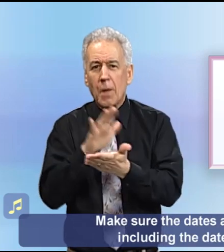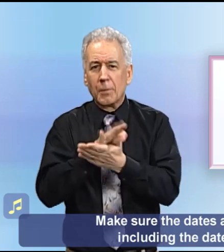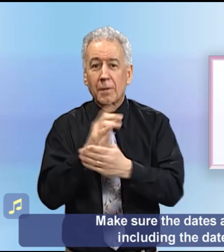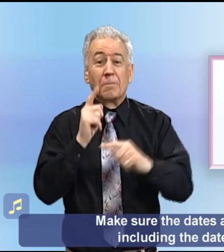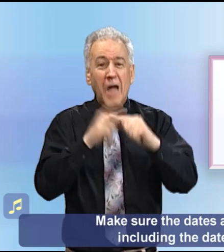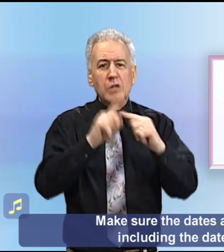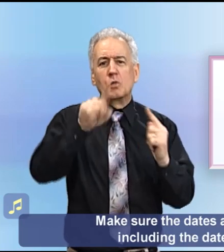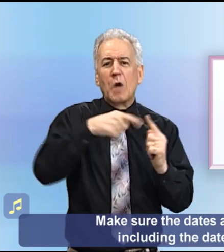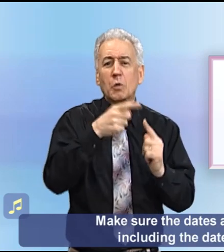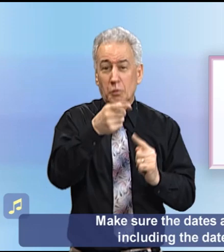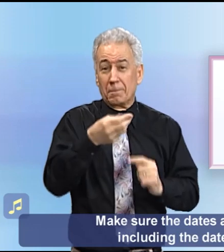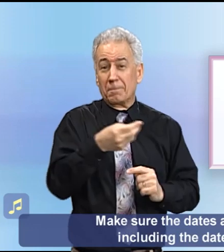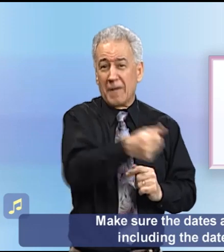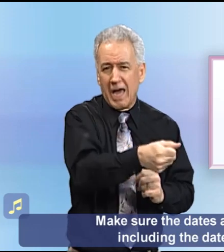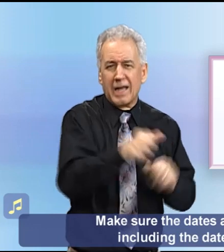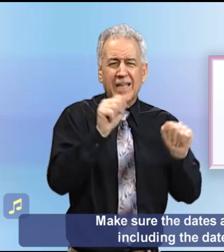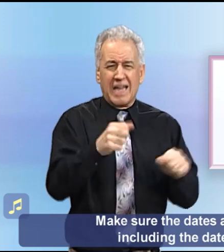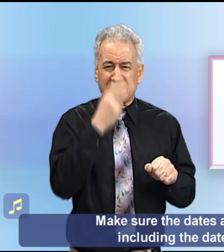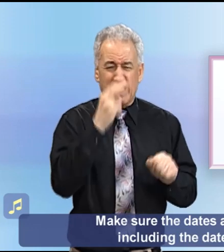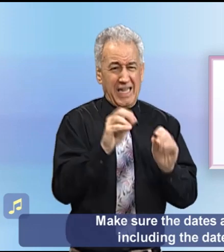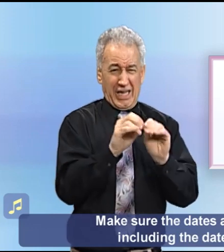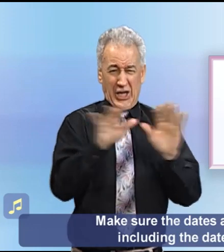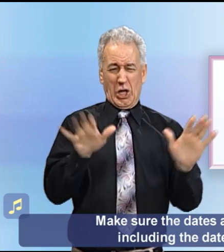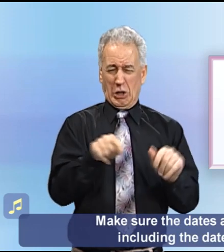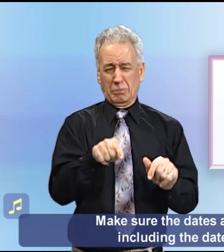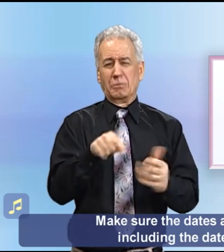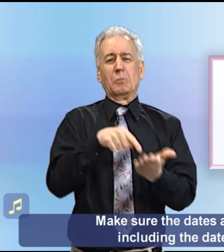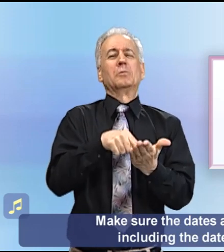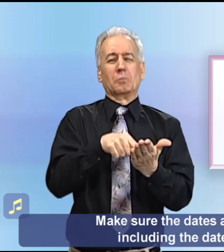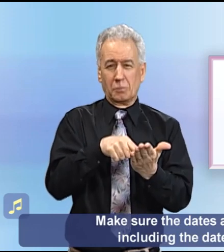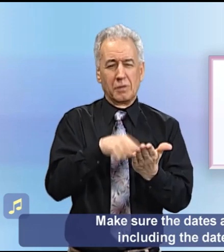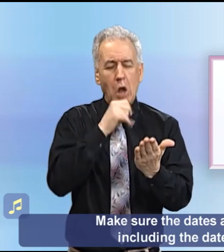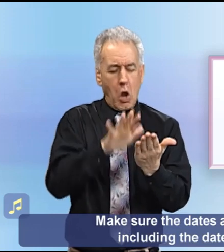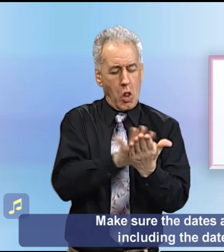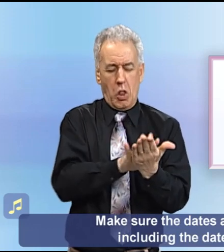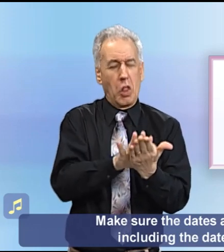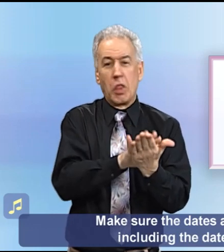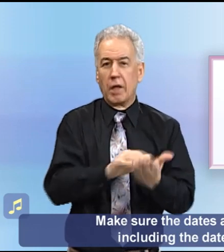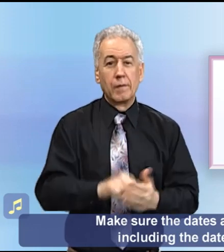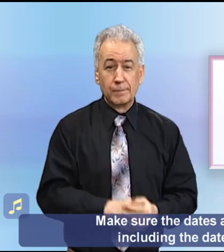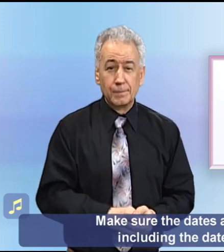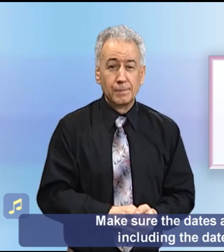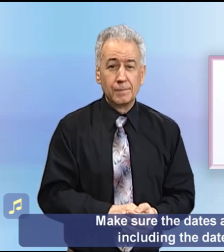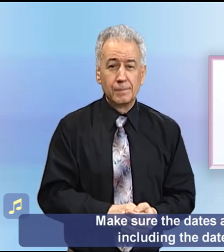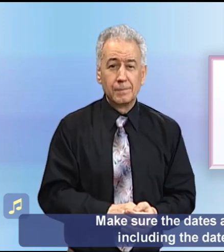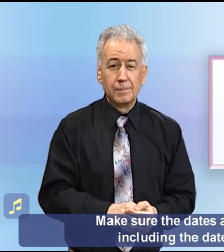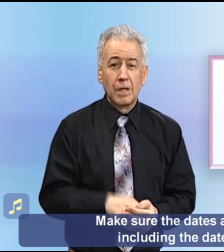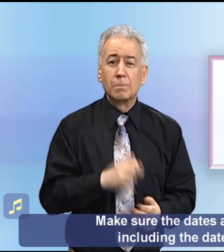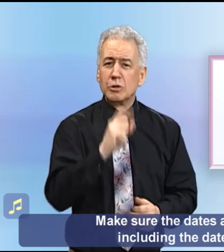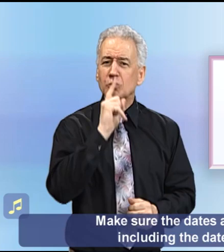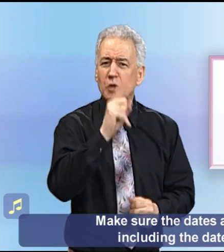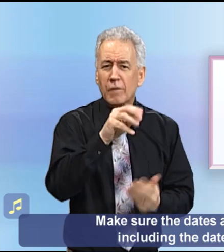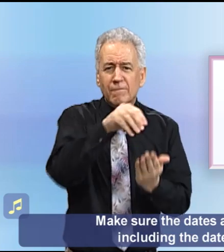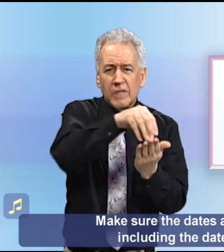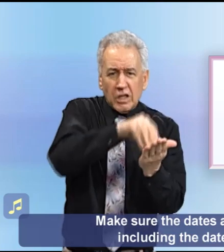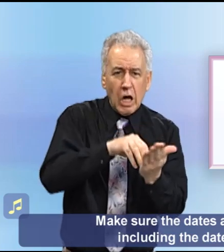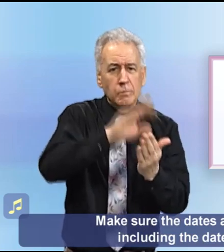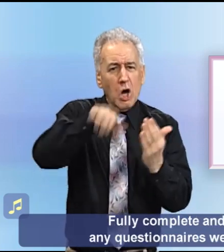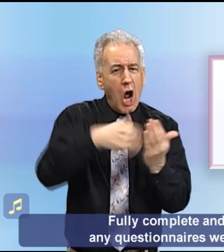fully